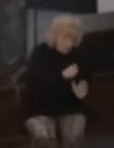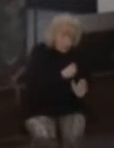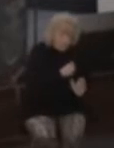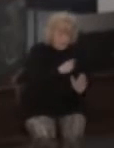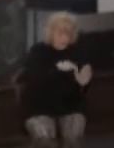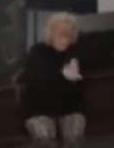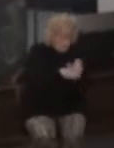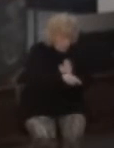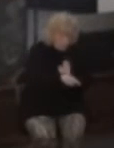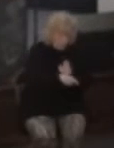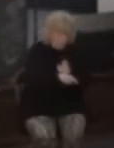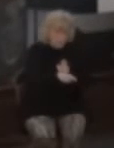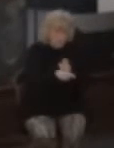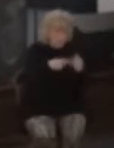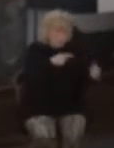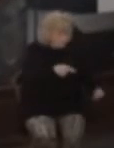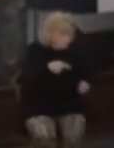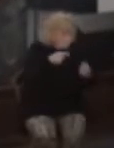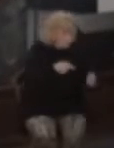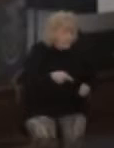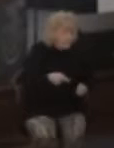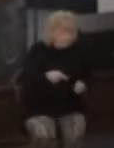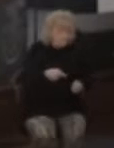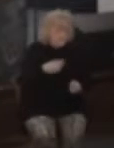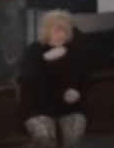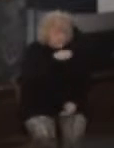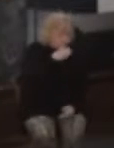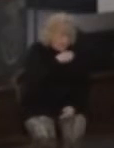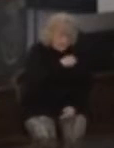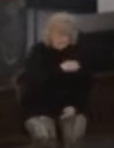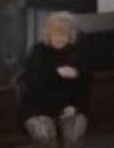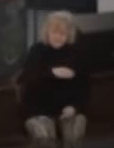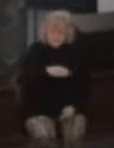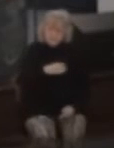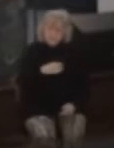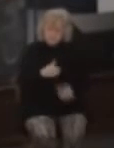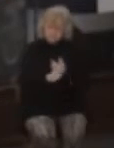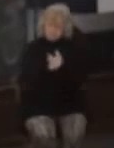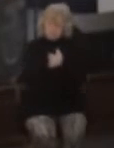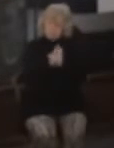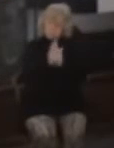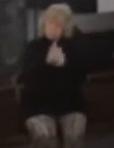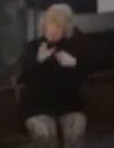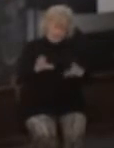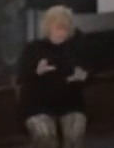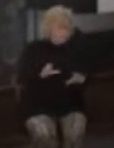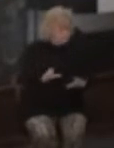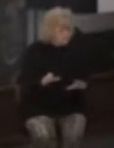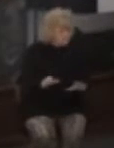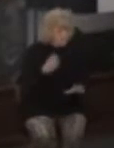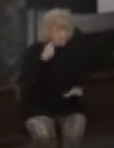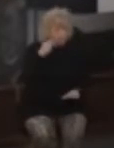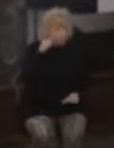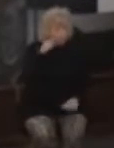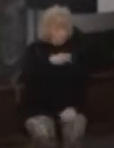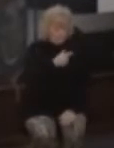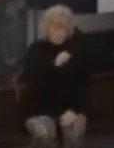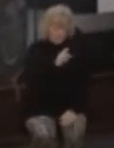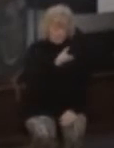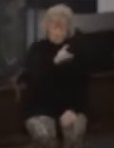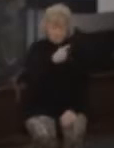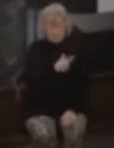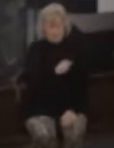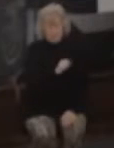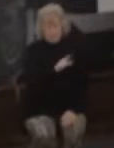strife, deceit, malice, gossip, and slander. Or look at Galatians chapter 5, verse